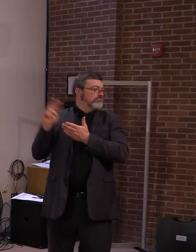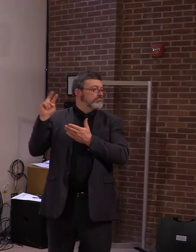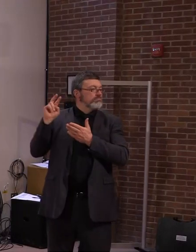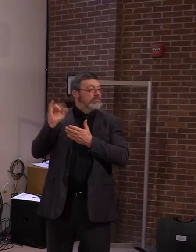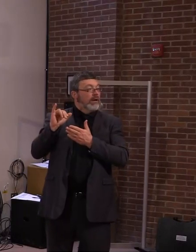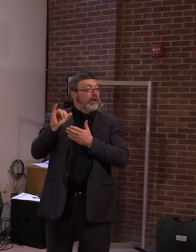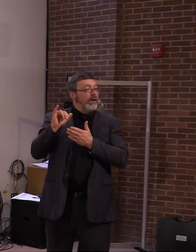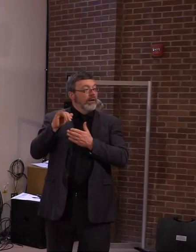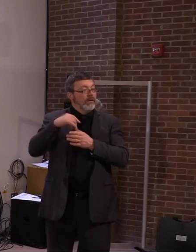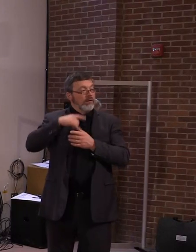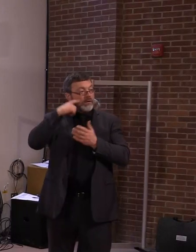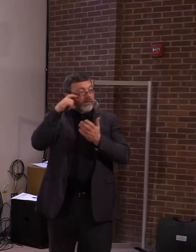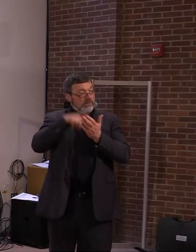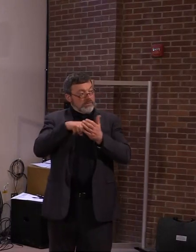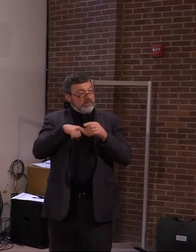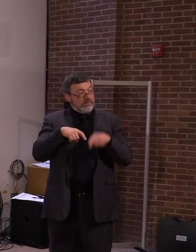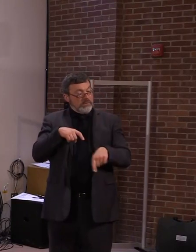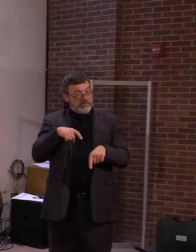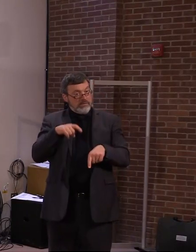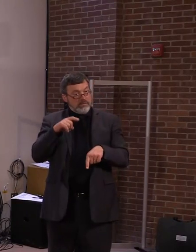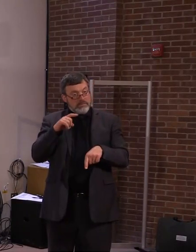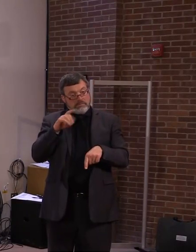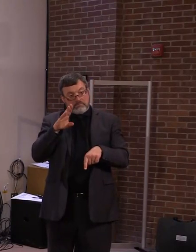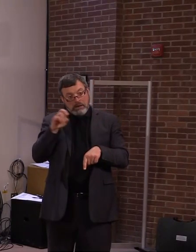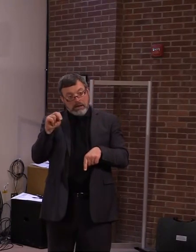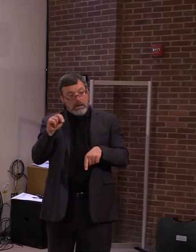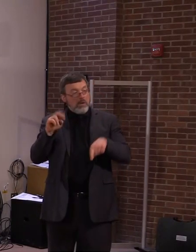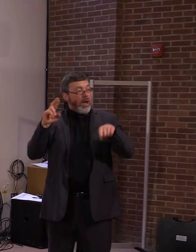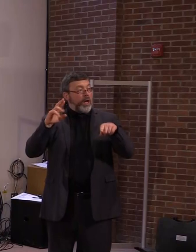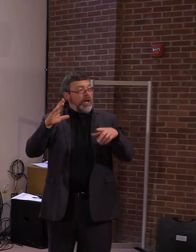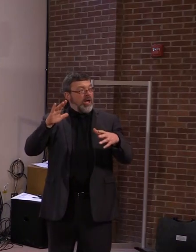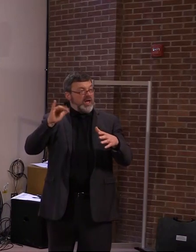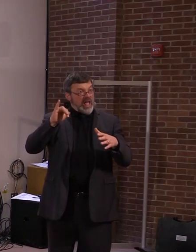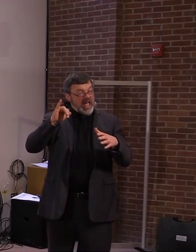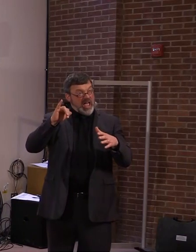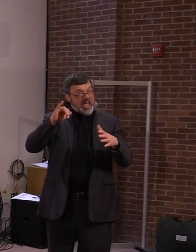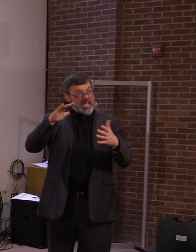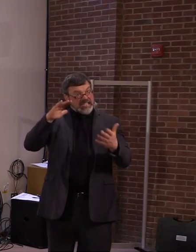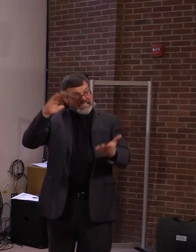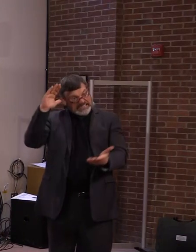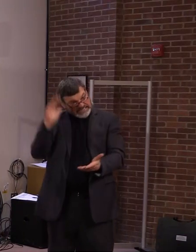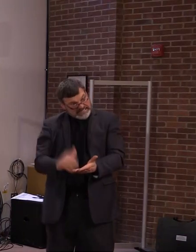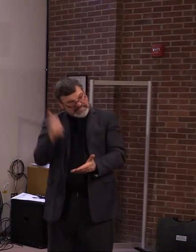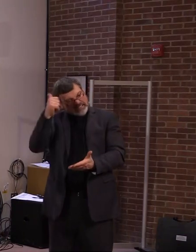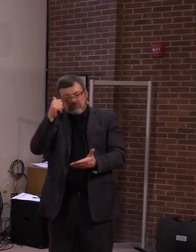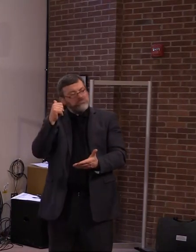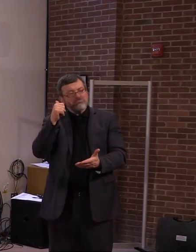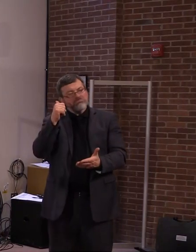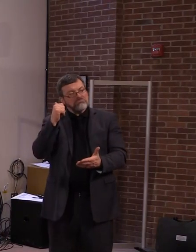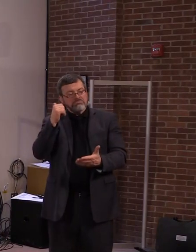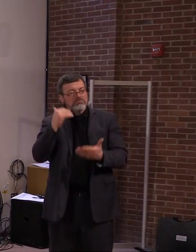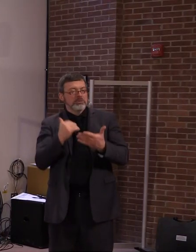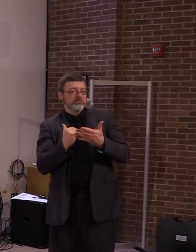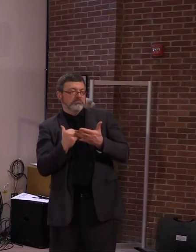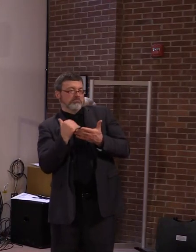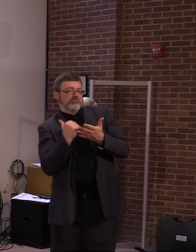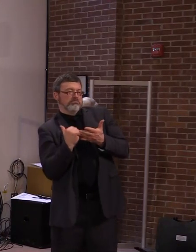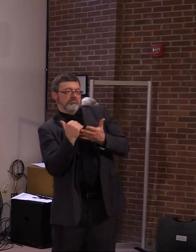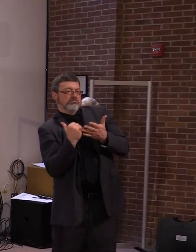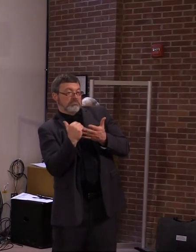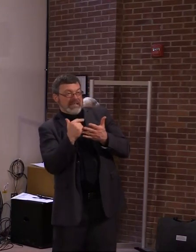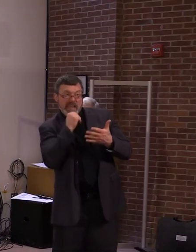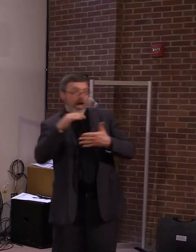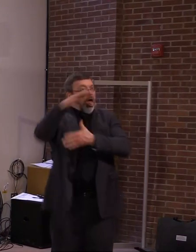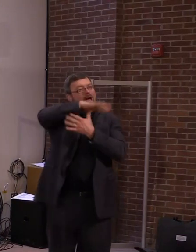vaccination uptake parts of the state, but they're not the highest either. They're kind of in the middle. So they could do a little